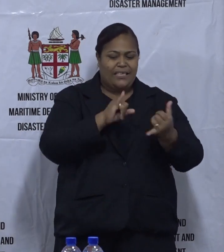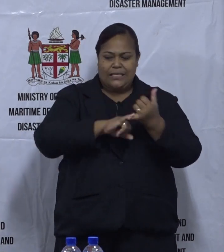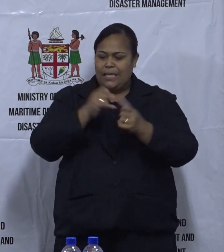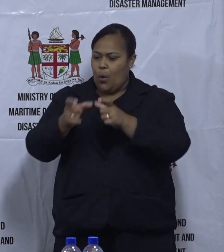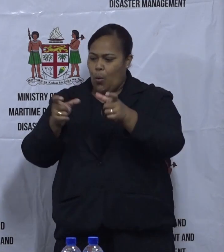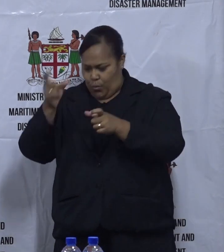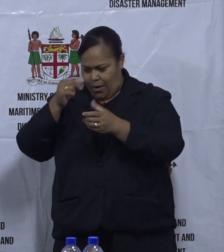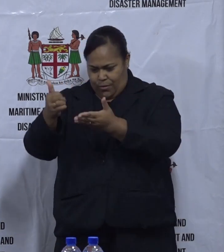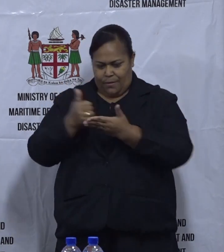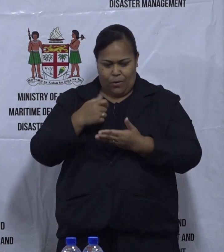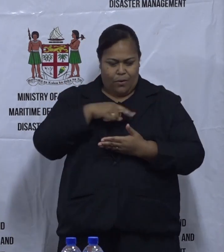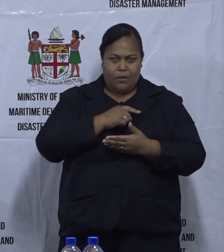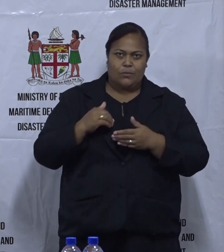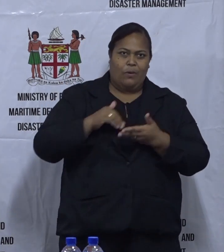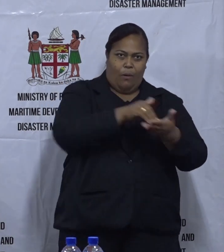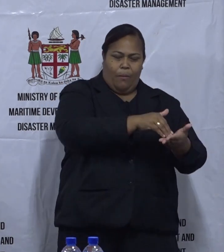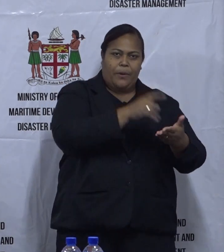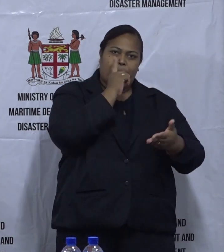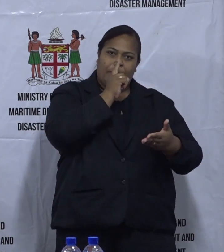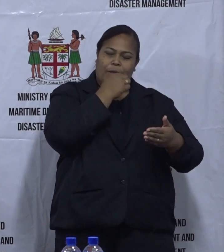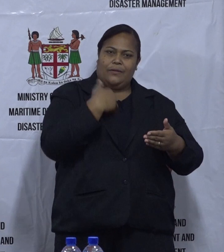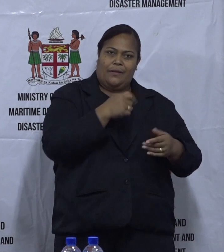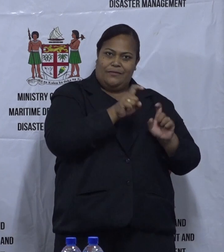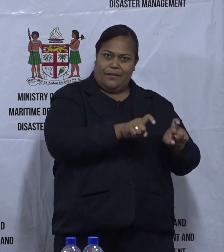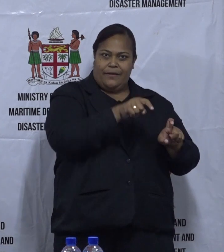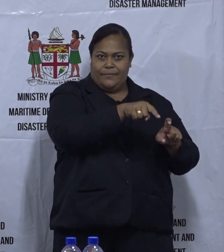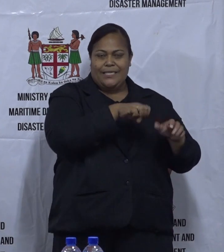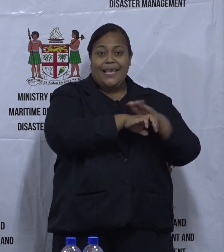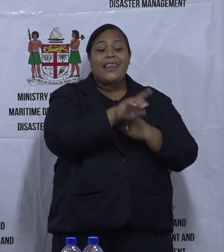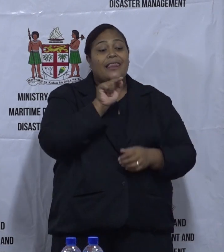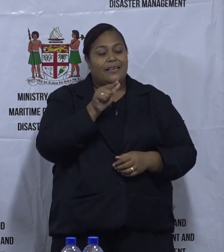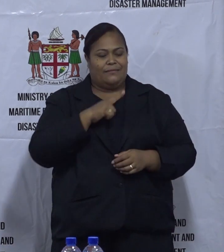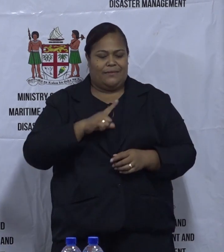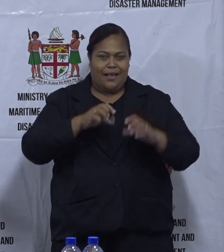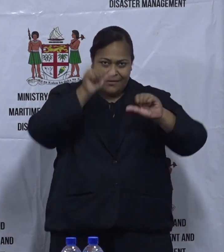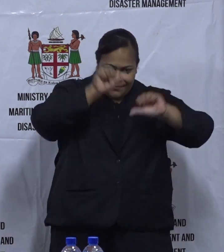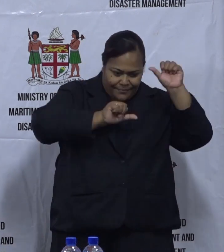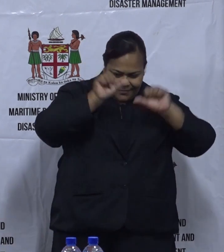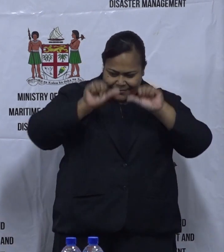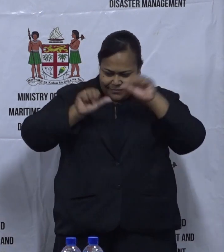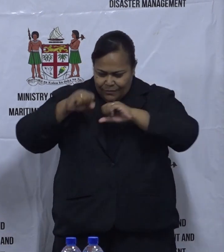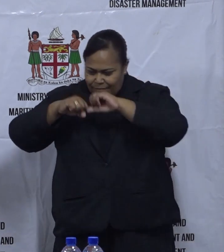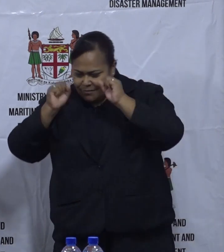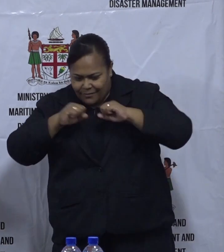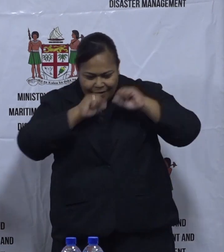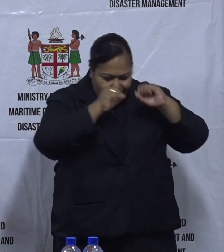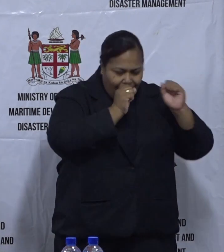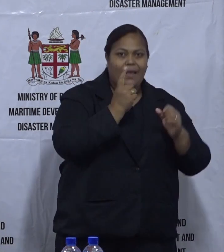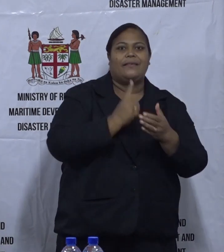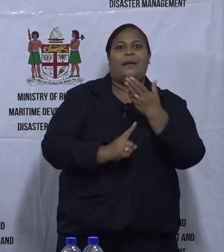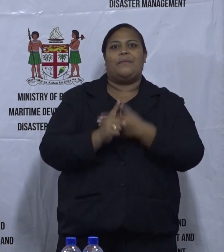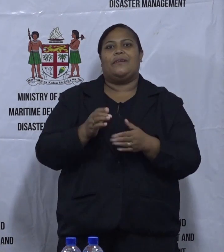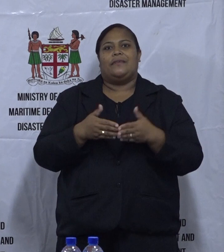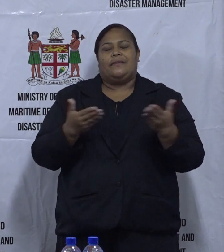as well. And that is why the assessments that are ongoing becomes critical.